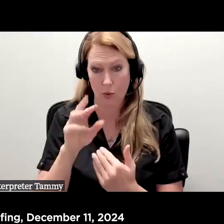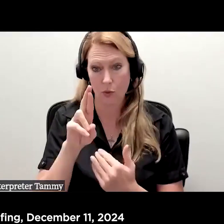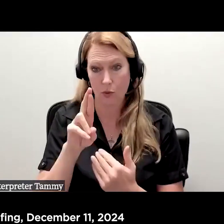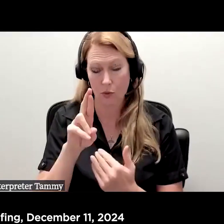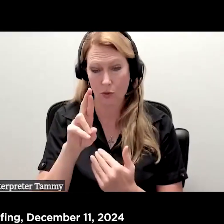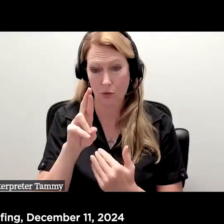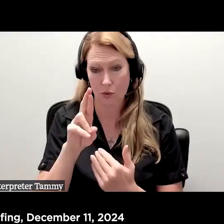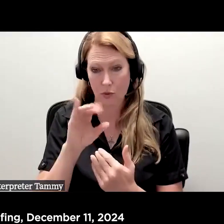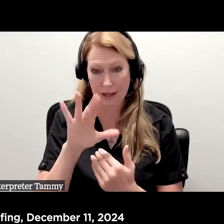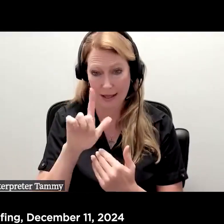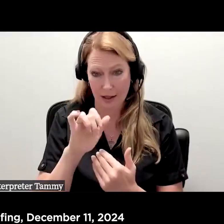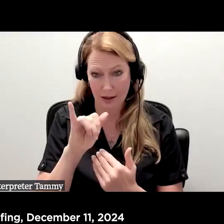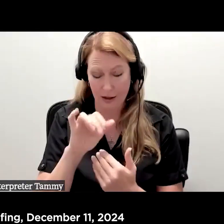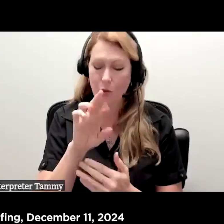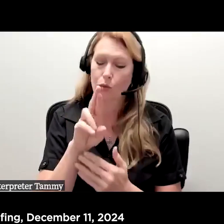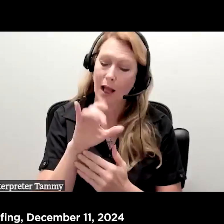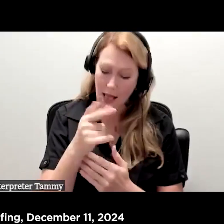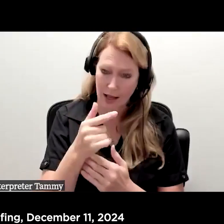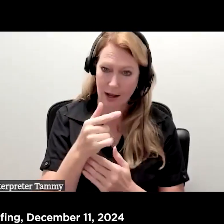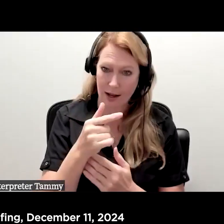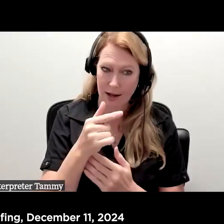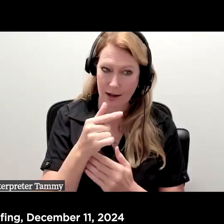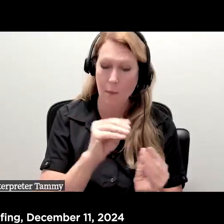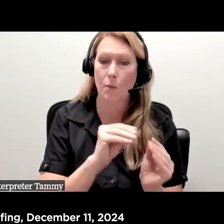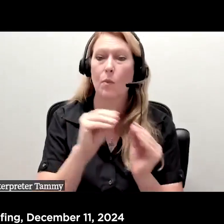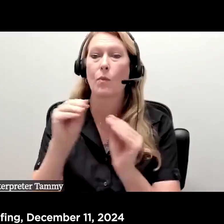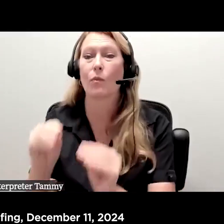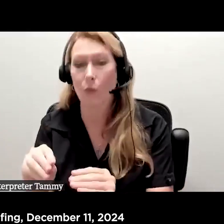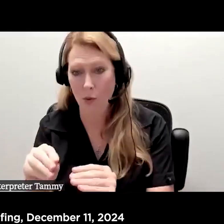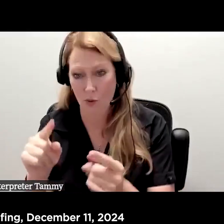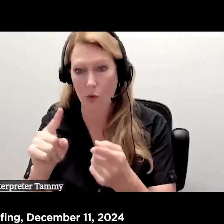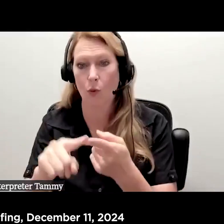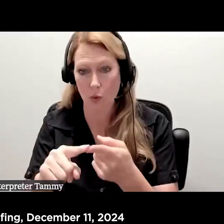spot, and proceed as usual.